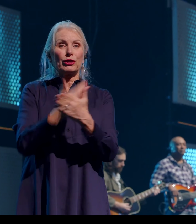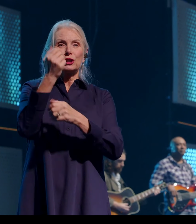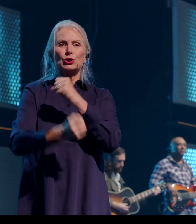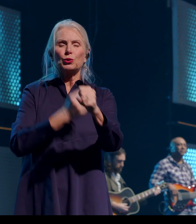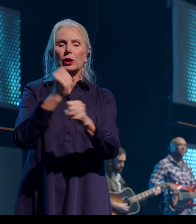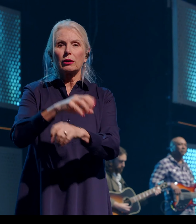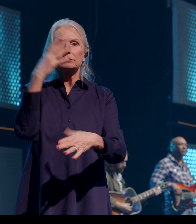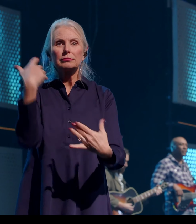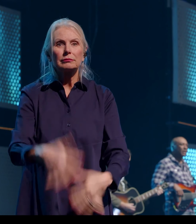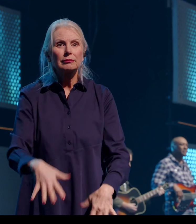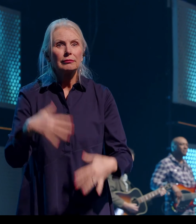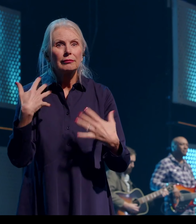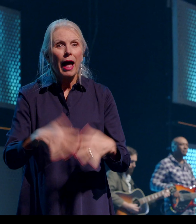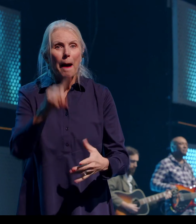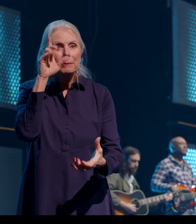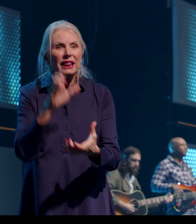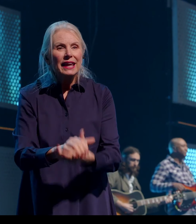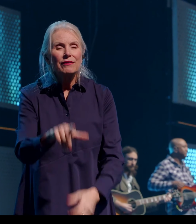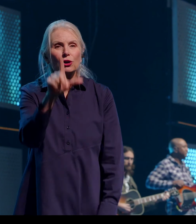believe that it's